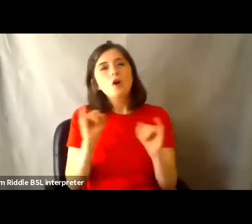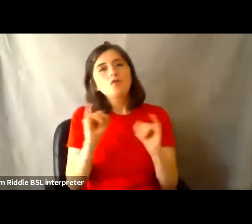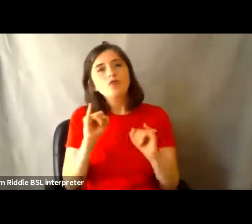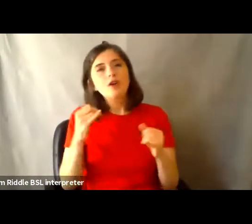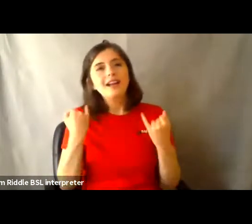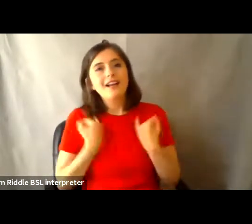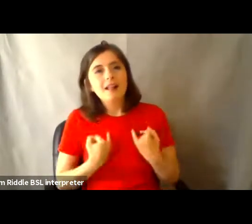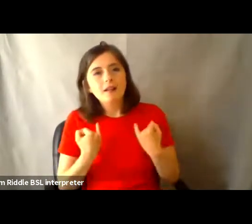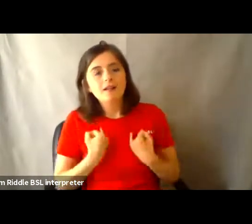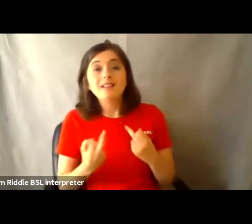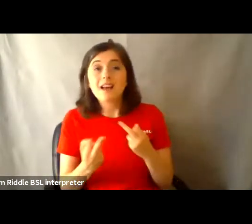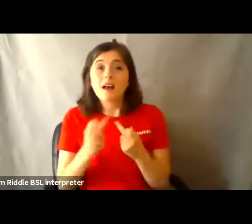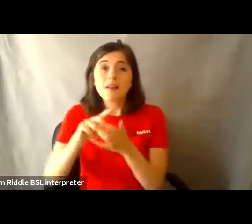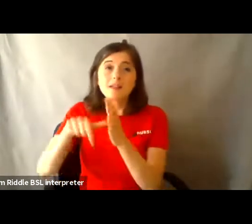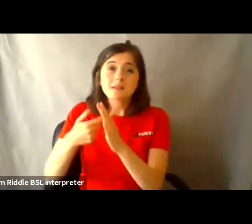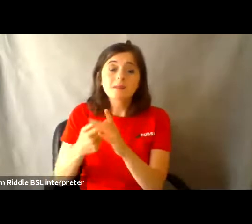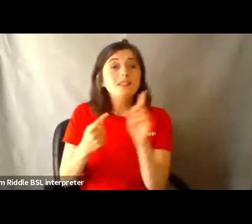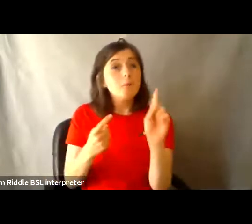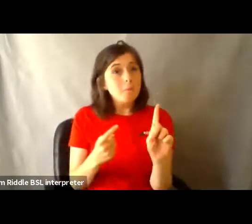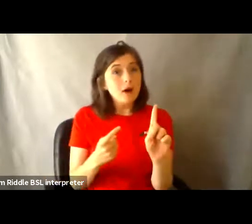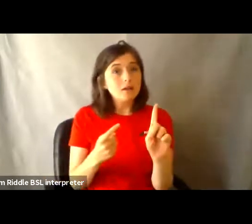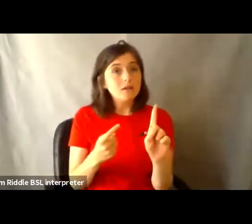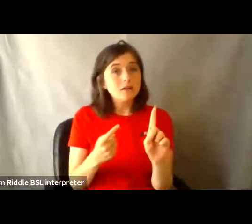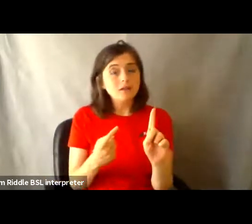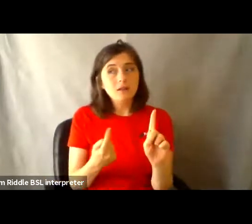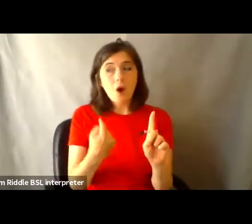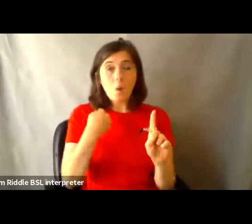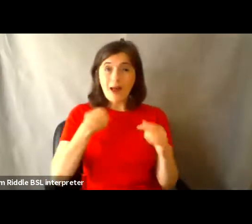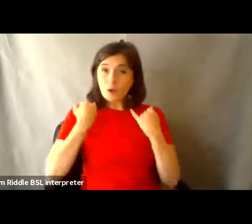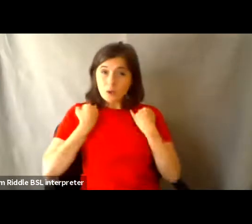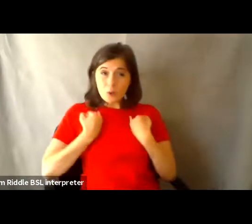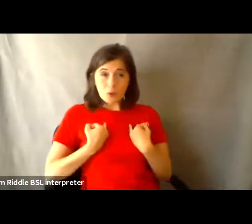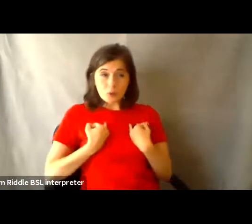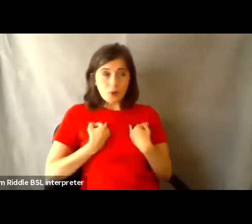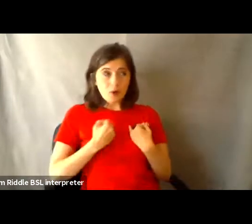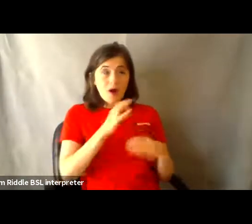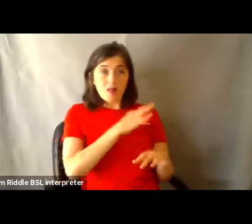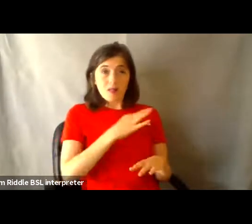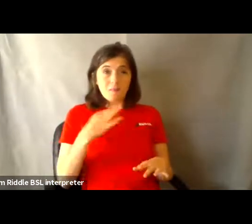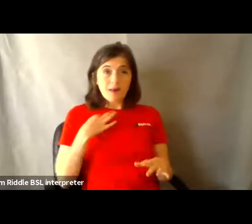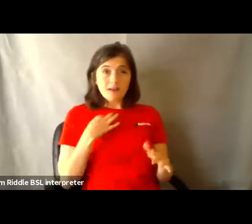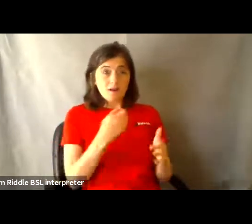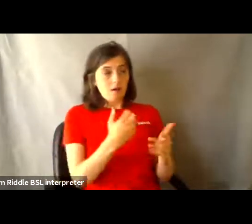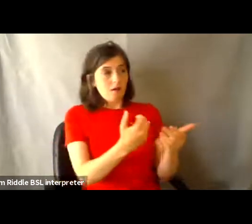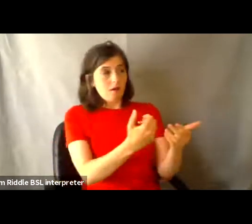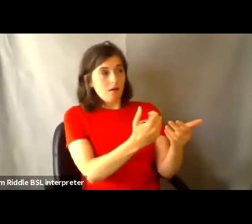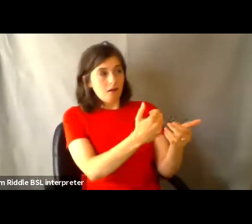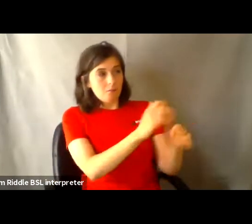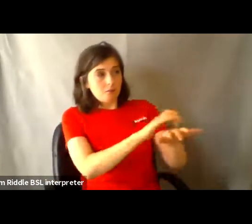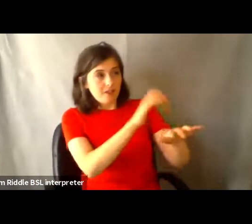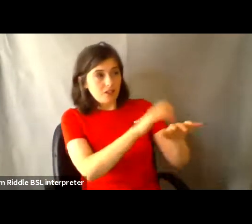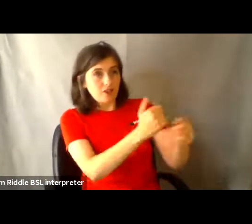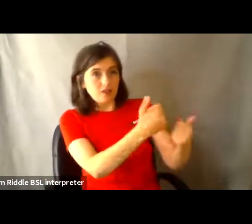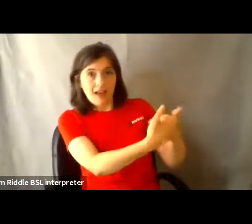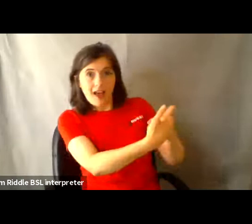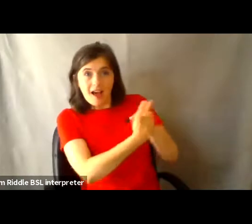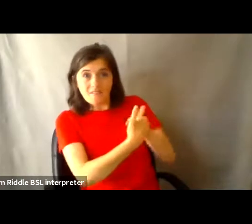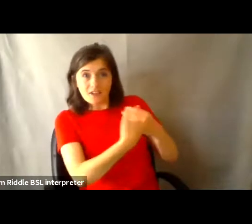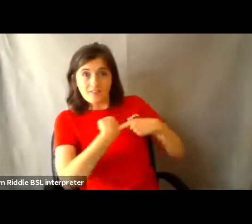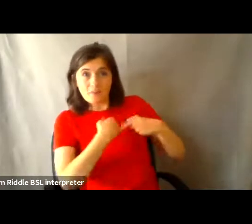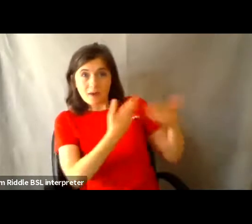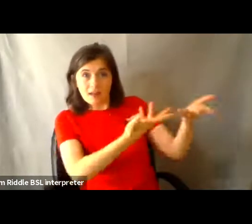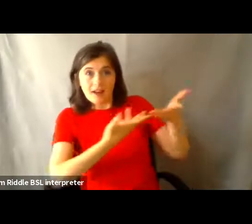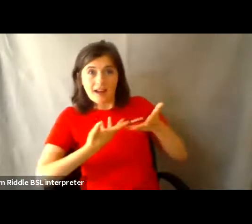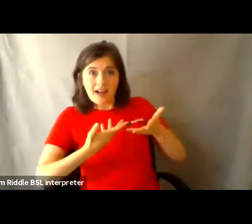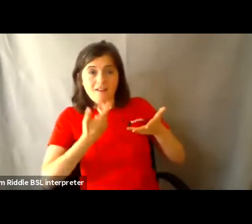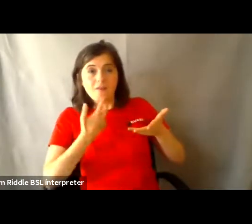during the time when I was most unwell, they were the ones that advocated for me. They were the ones that found treatments for me, and they were the ones that ultimately made